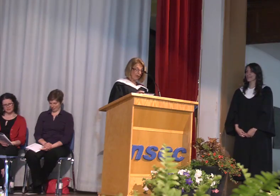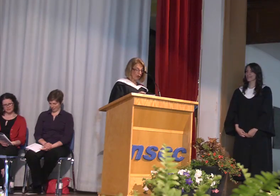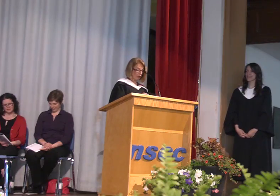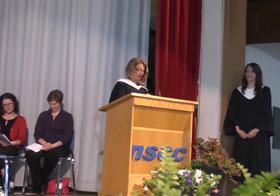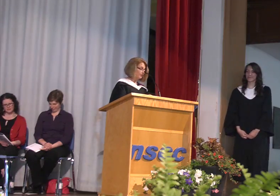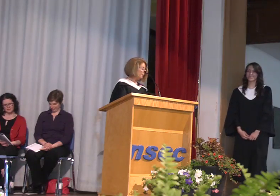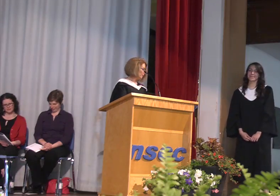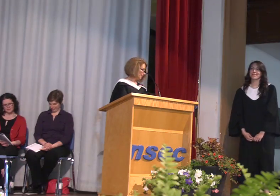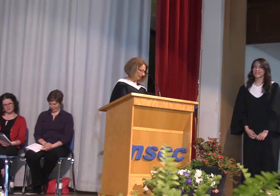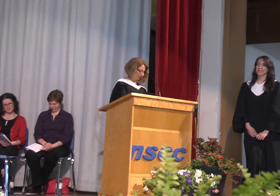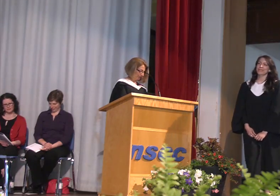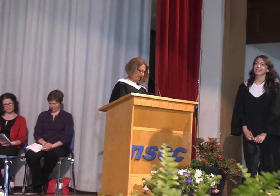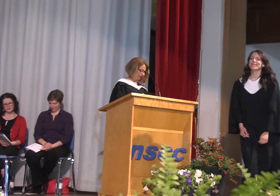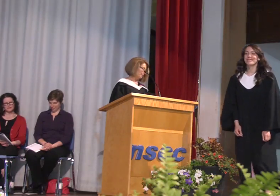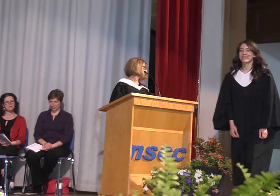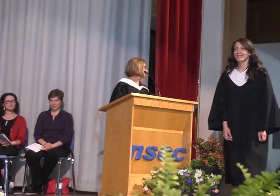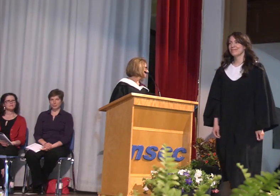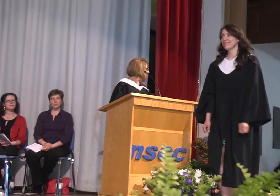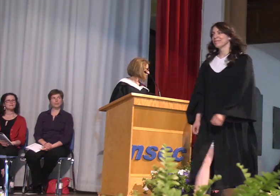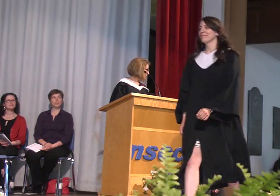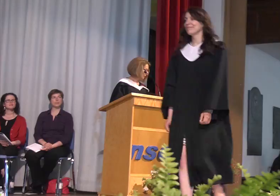Melanie McEwen.